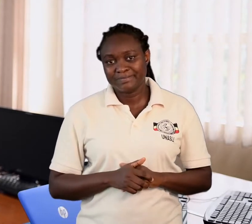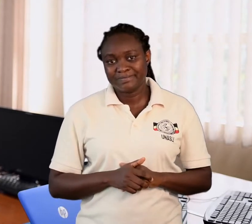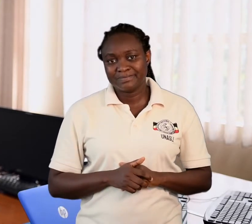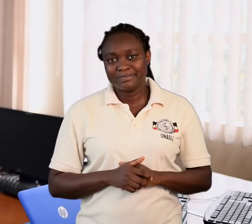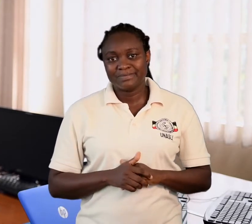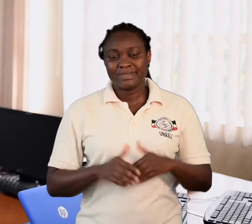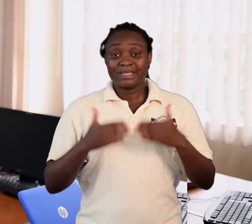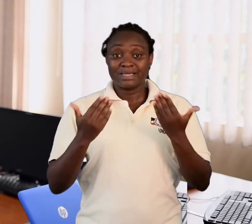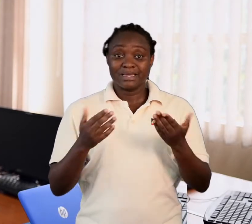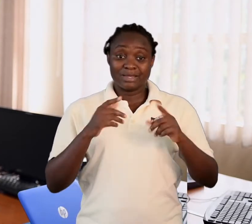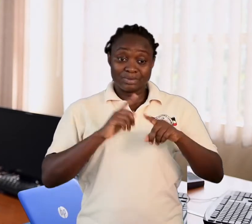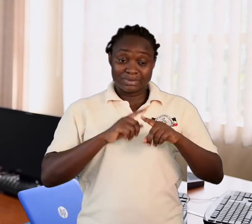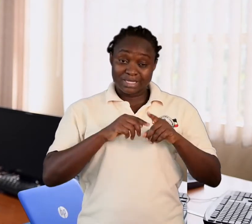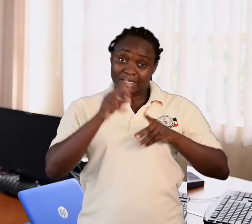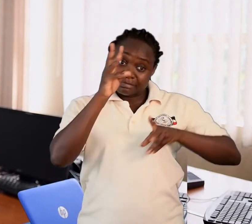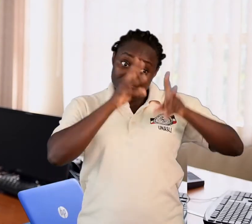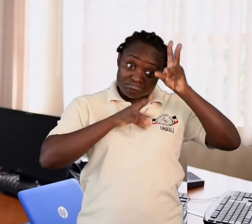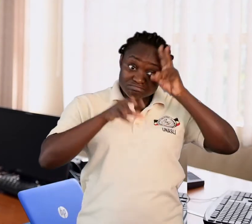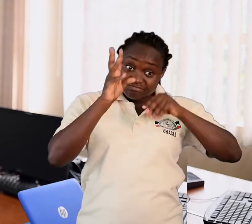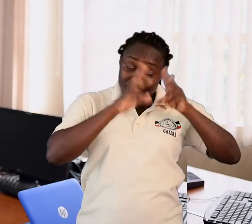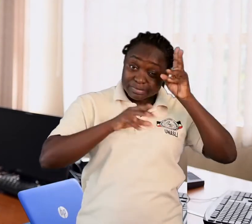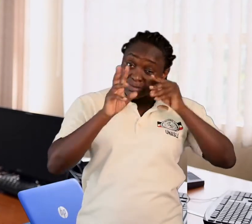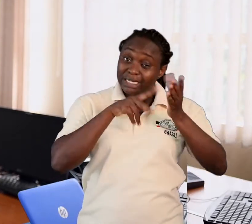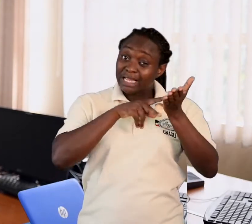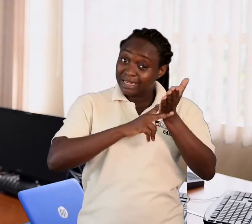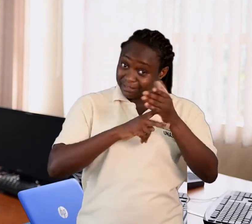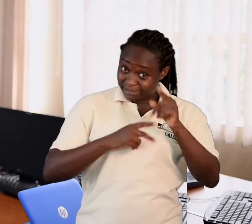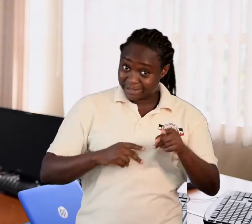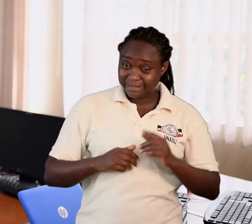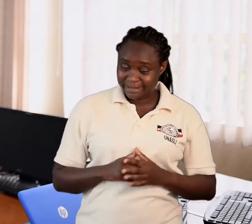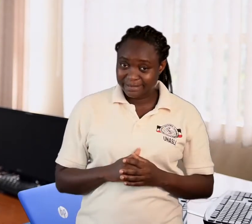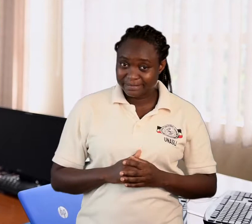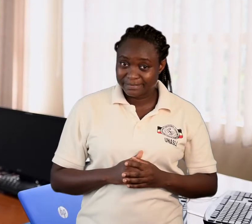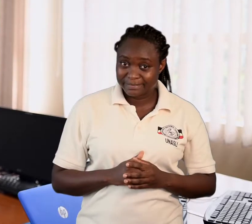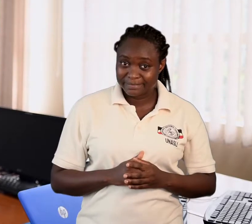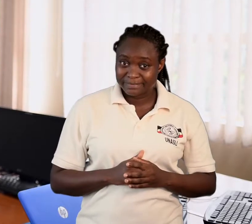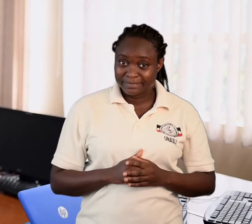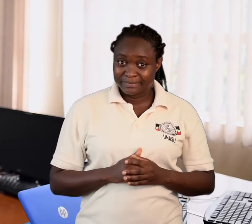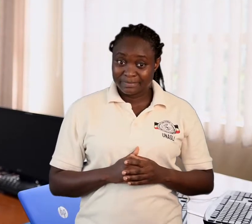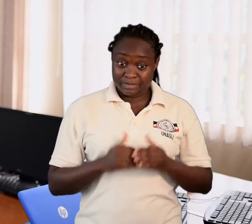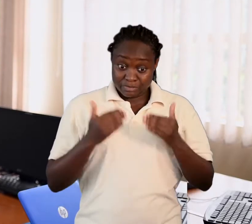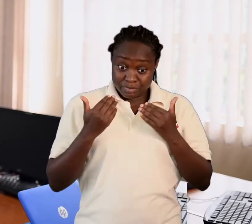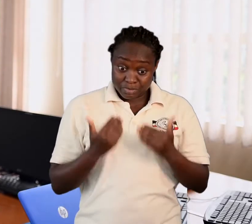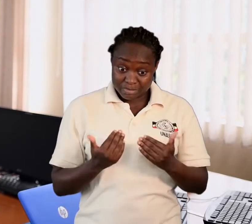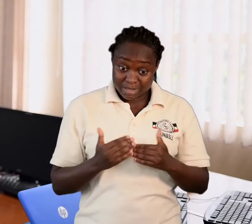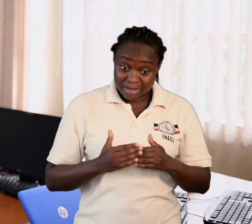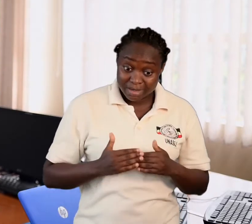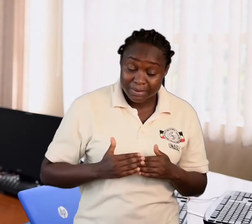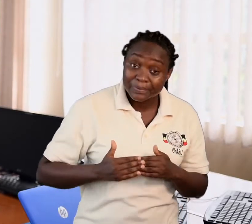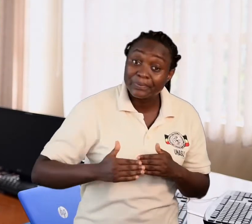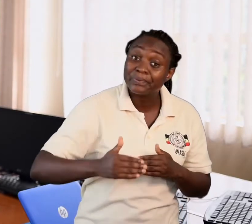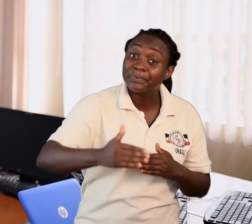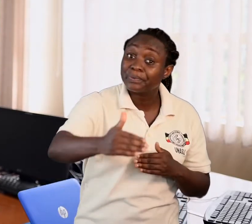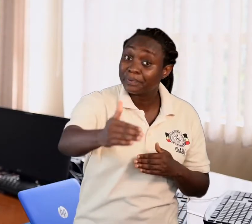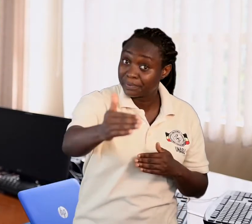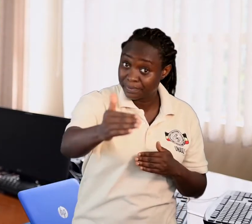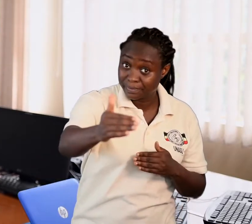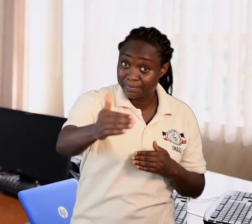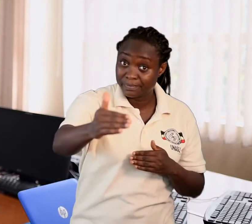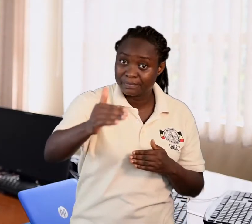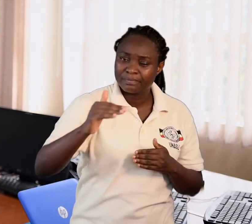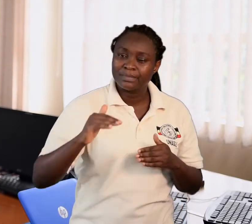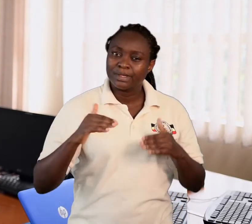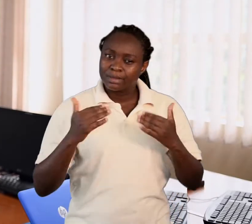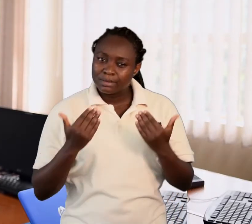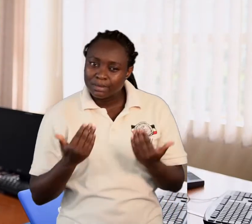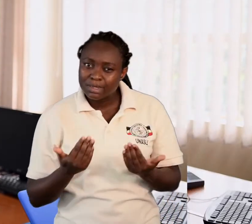During the physics classes, from this class onwards, we shall find